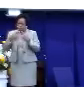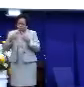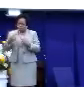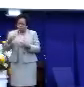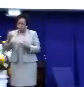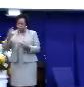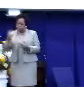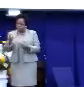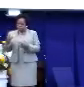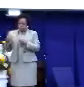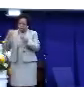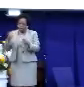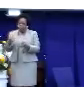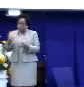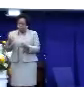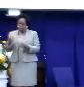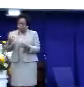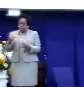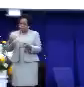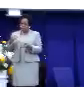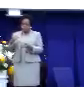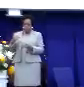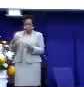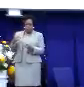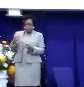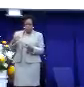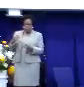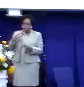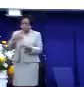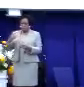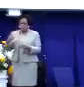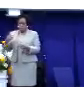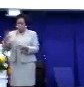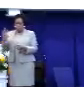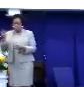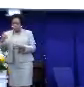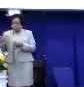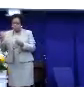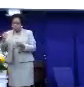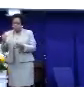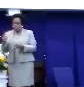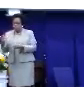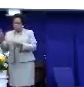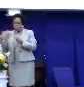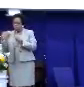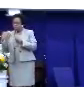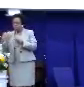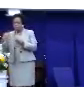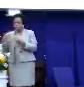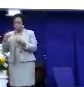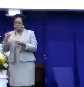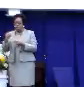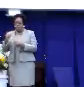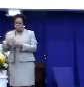sixth power, and Minister Allwood, as I said to the sixth power, I went back to my old math equations. I